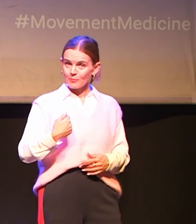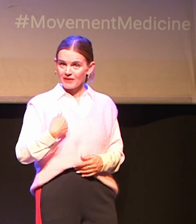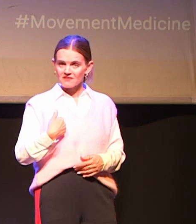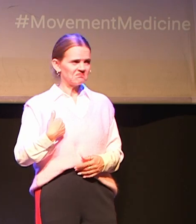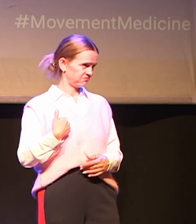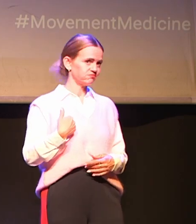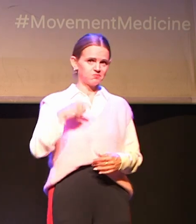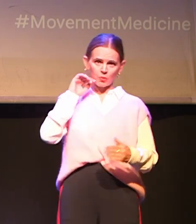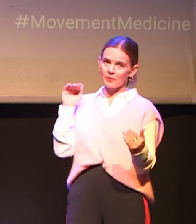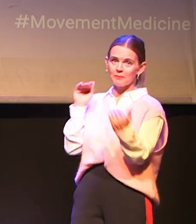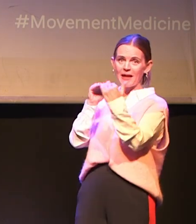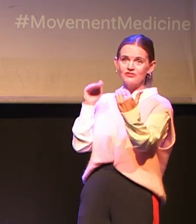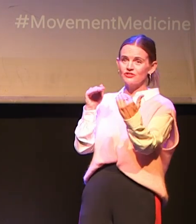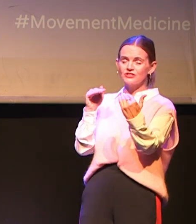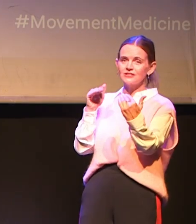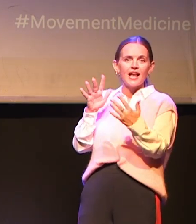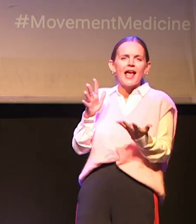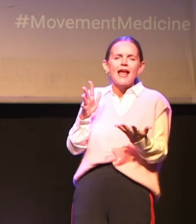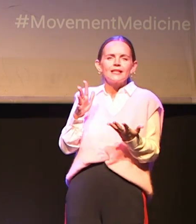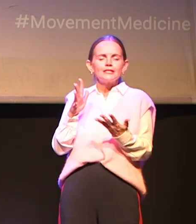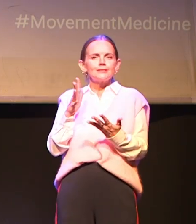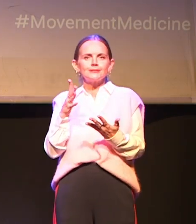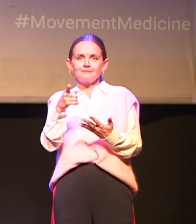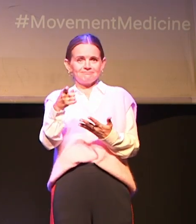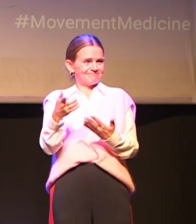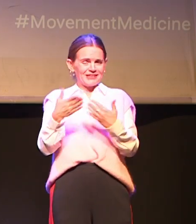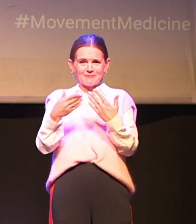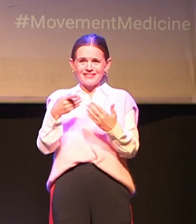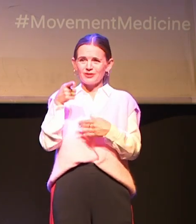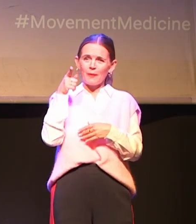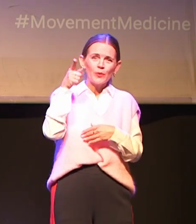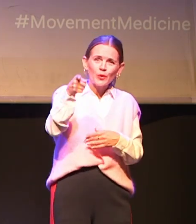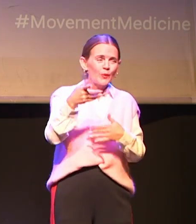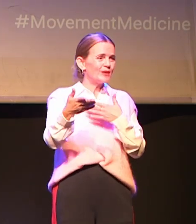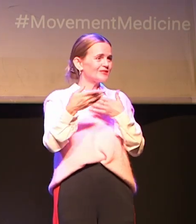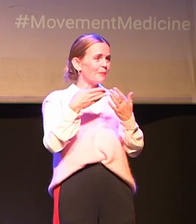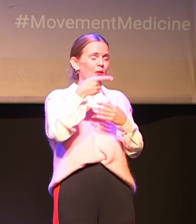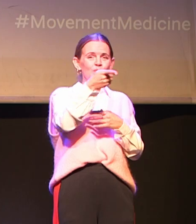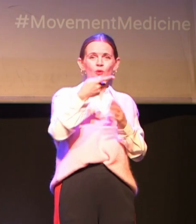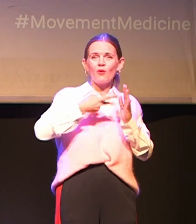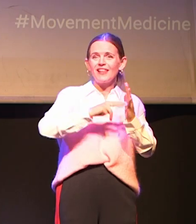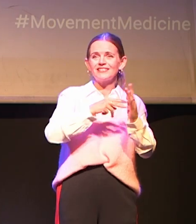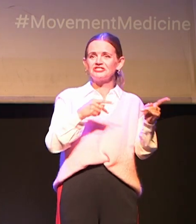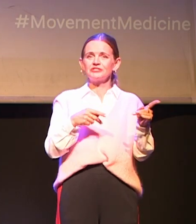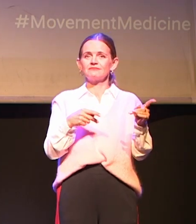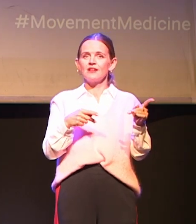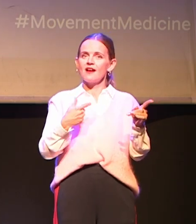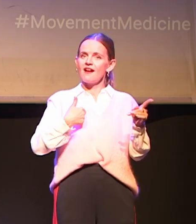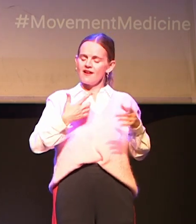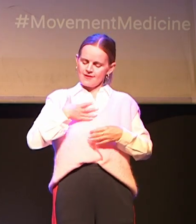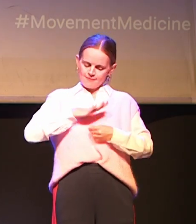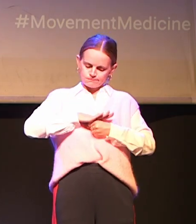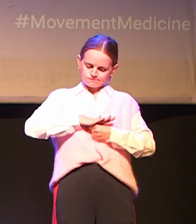such a velocity that's not even about this person or this moment or this organization, but it's something I need to express, and I